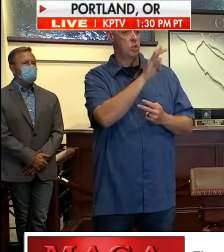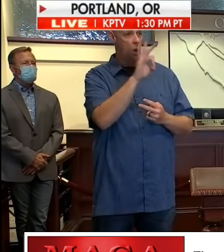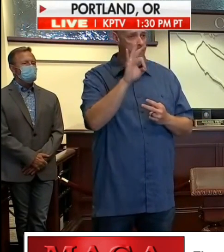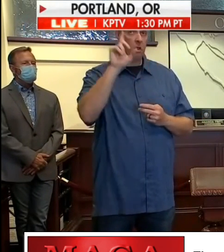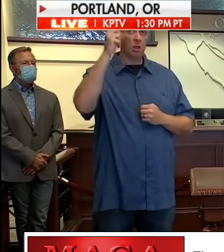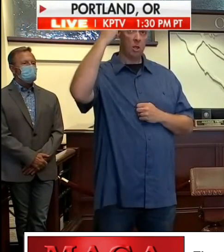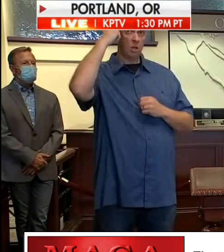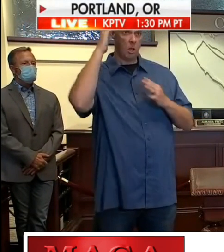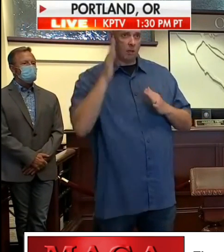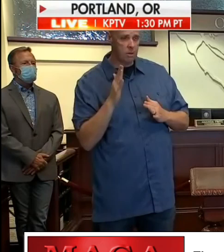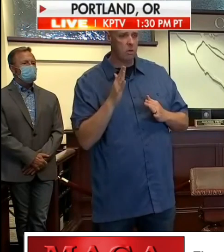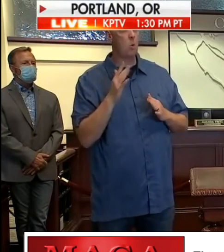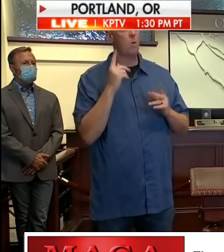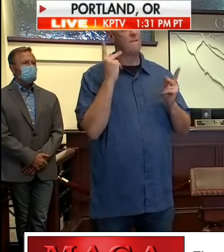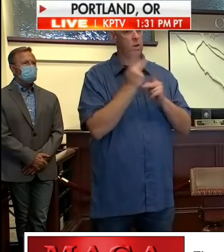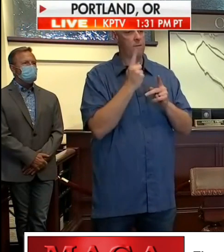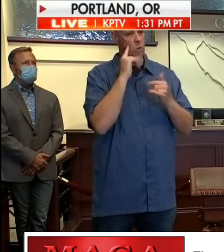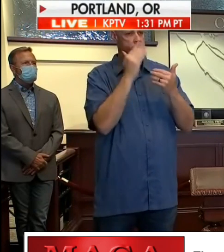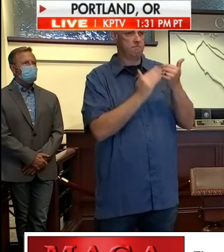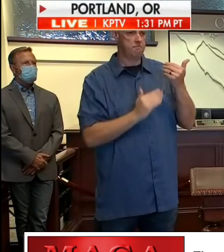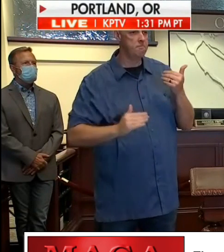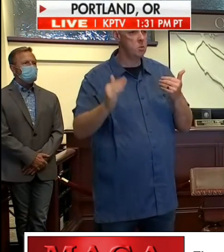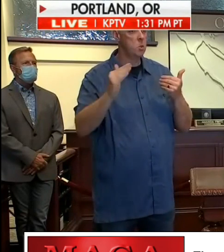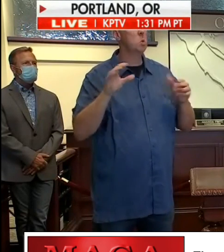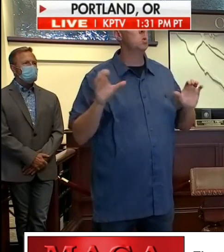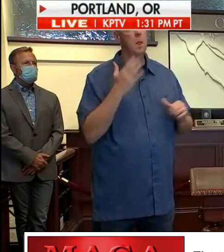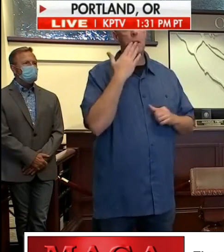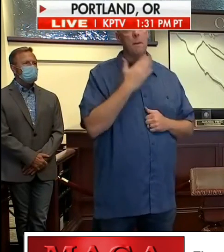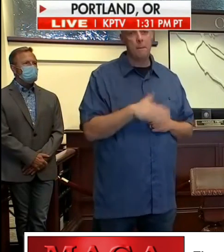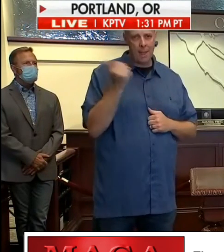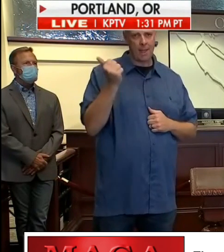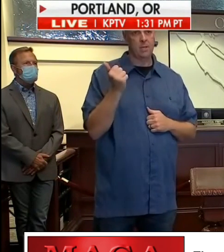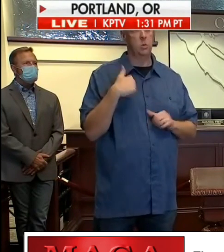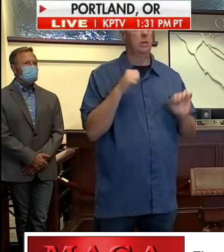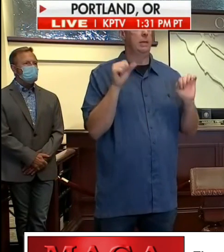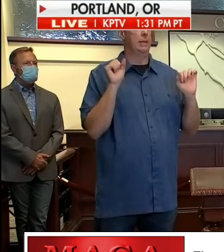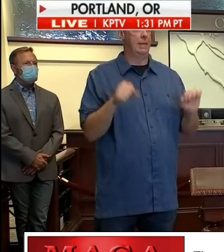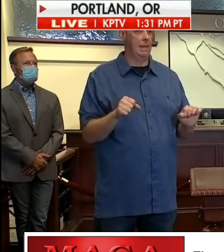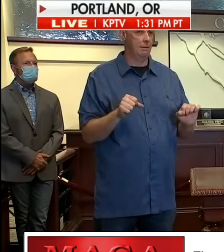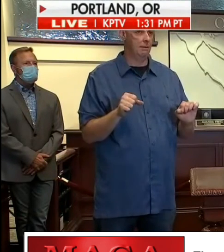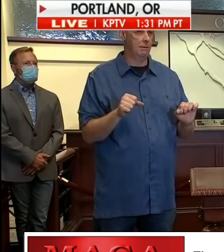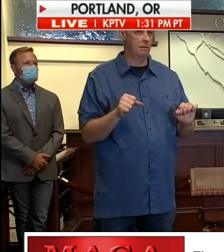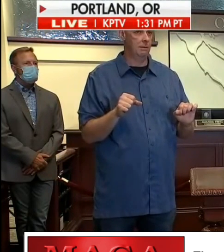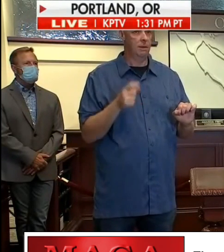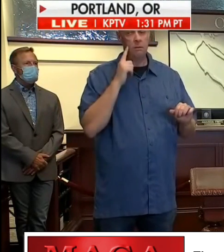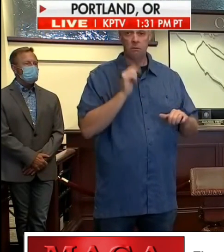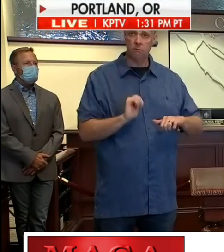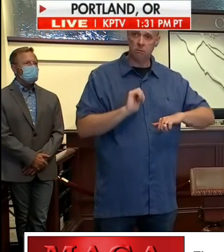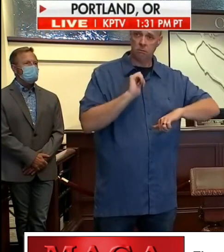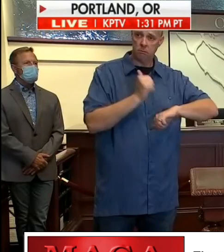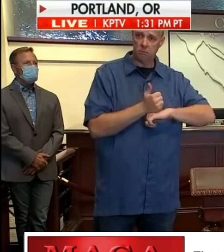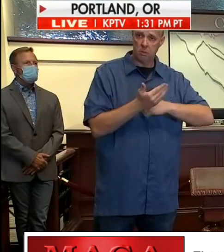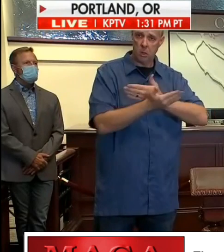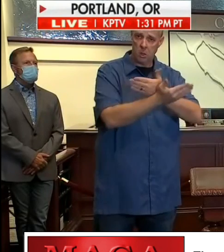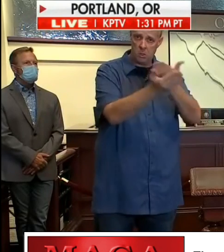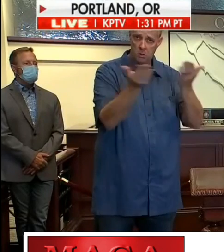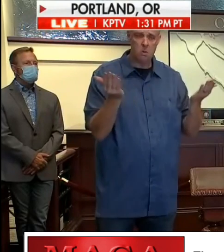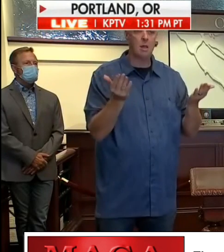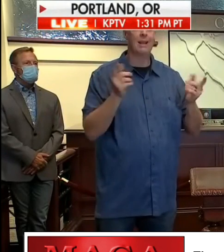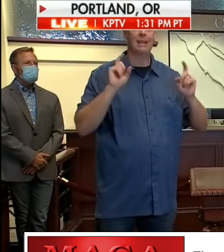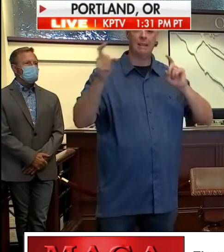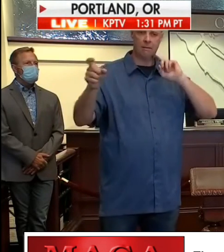team about the strategy going forward to do the best we can to, number one, create space for people to be able to